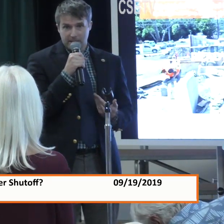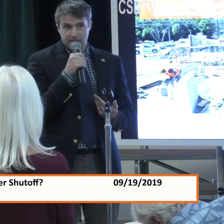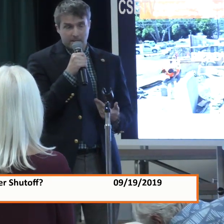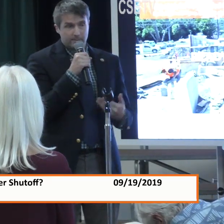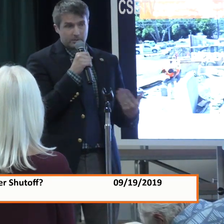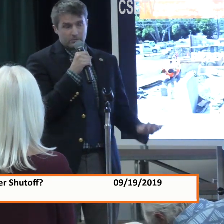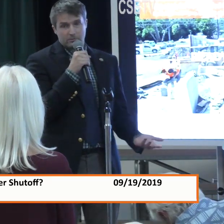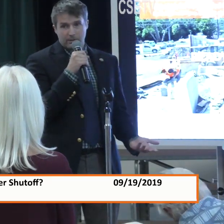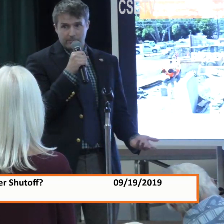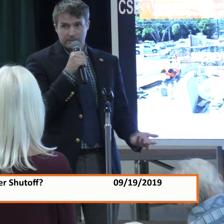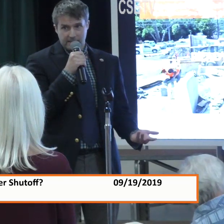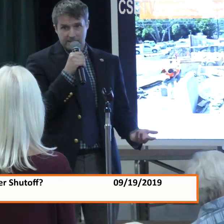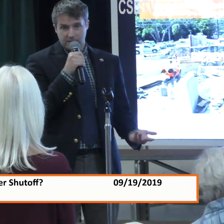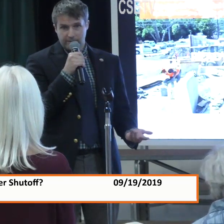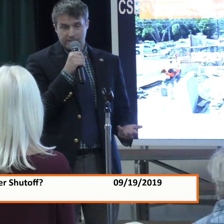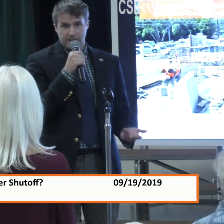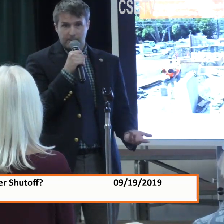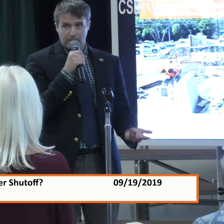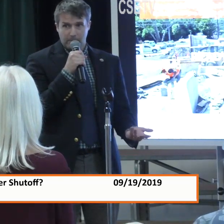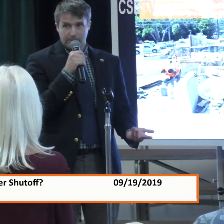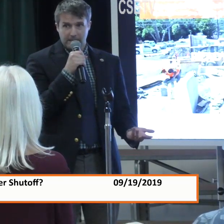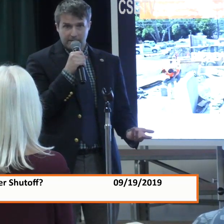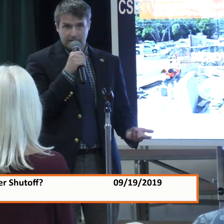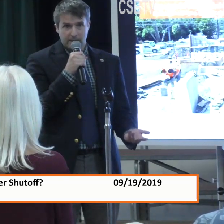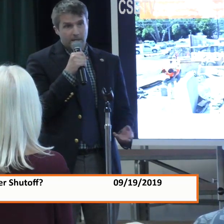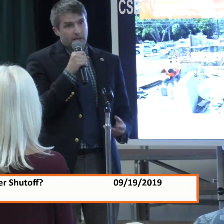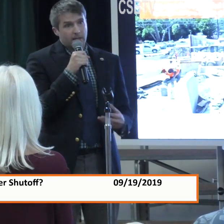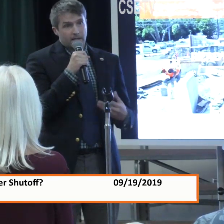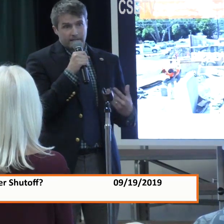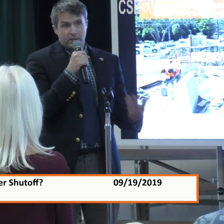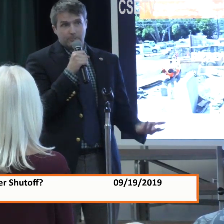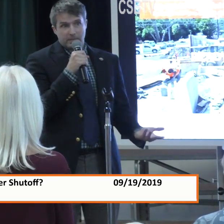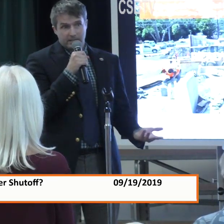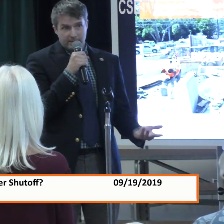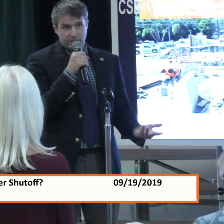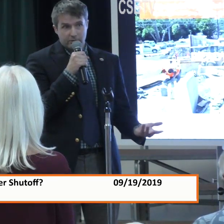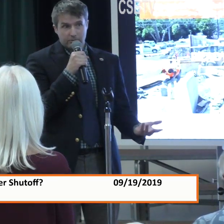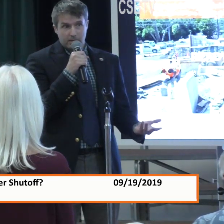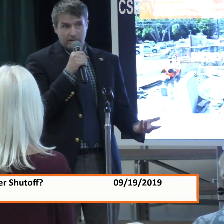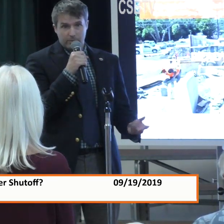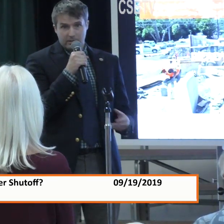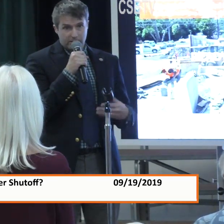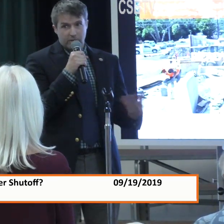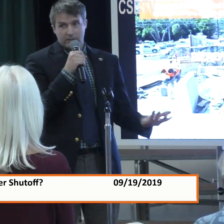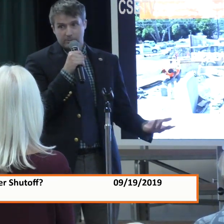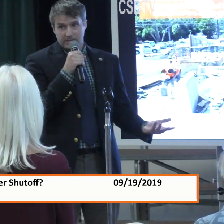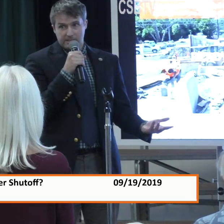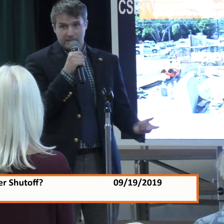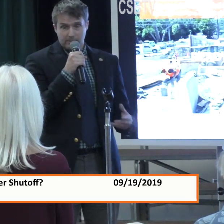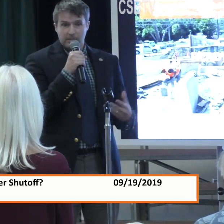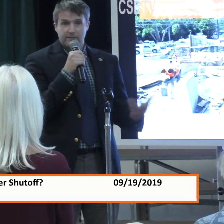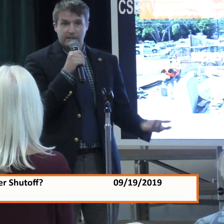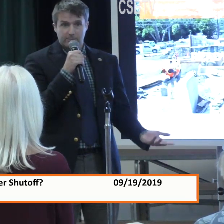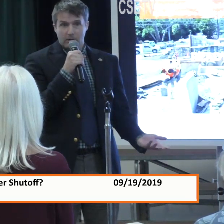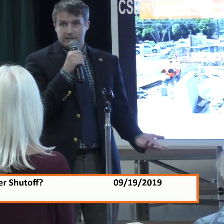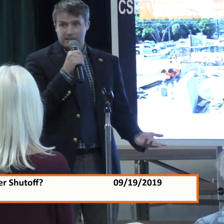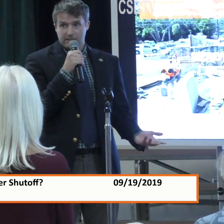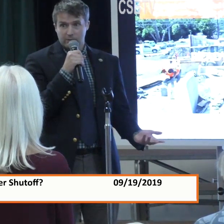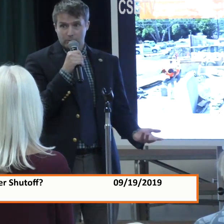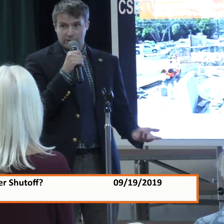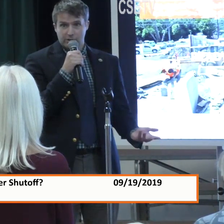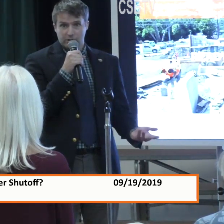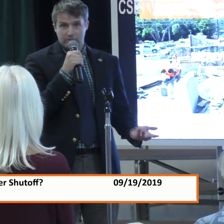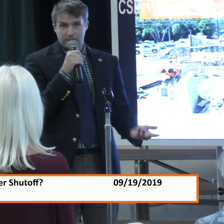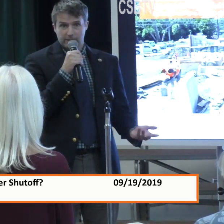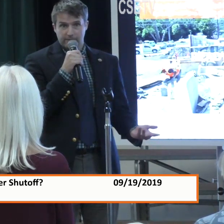contact me. I'm your local government liaison for Santa Barbara County, and I can help connect you with all our documents and help you navigate the process